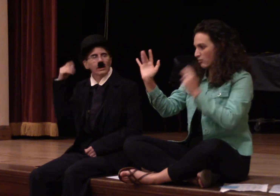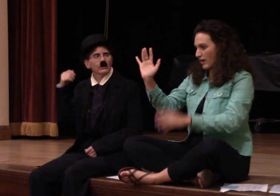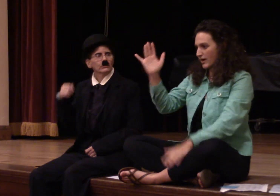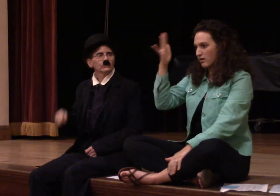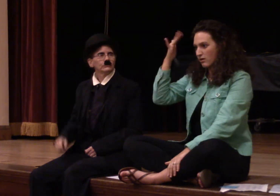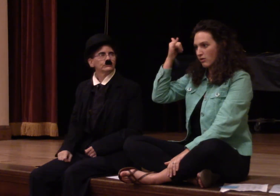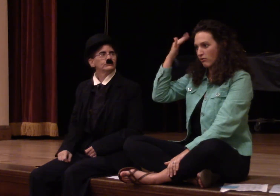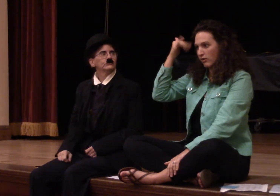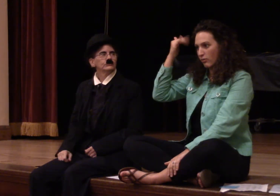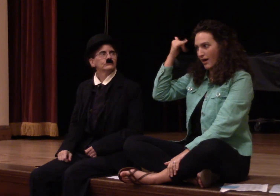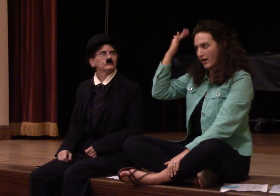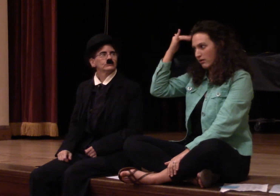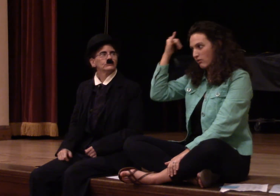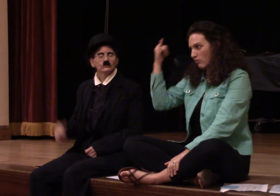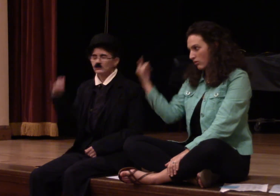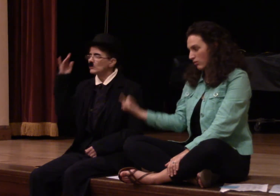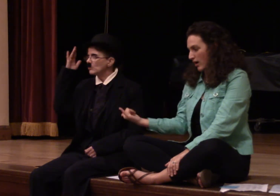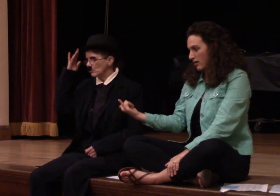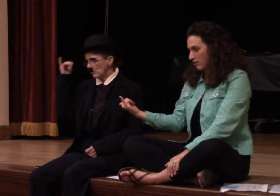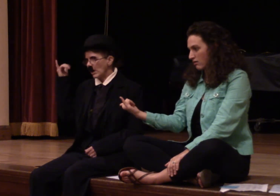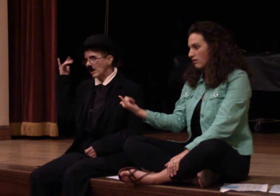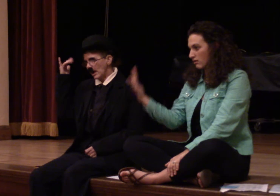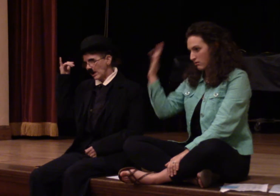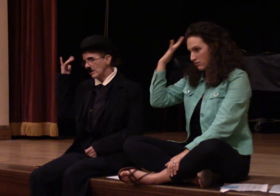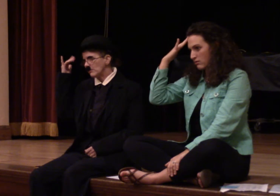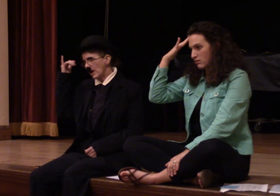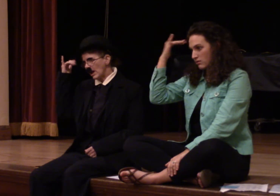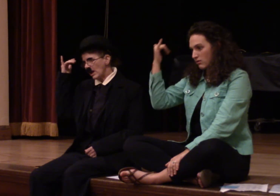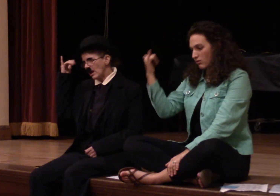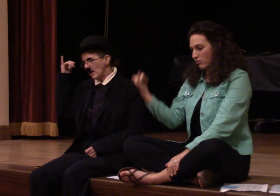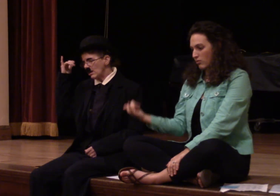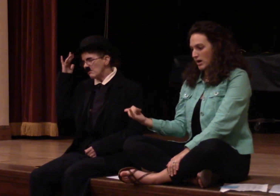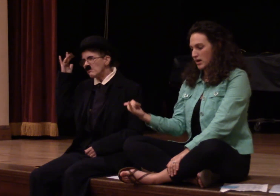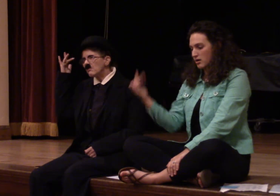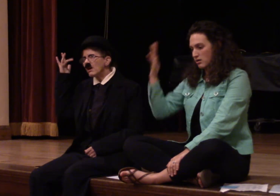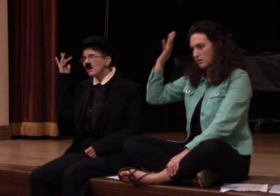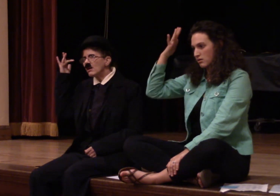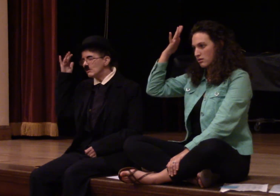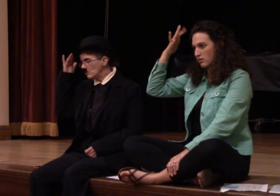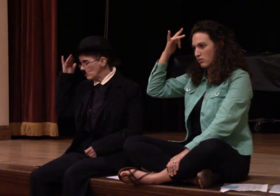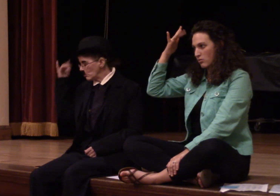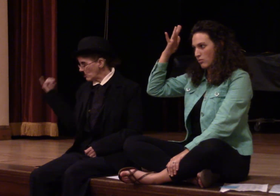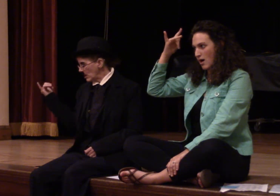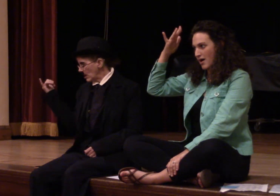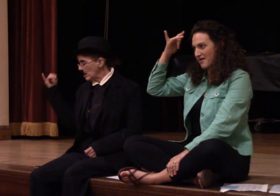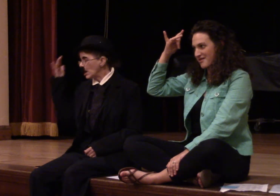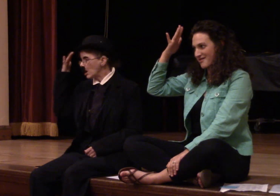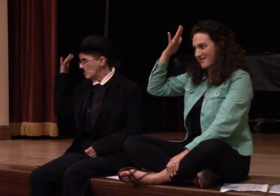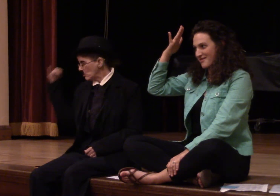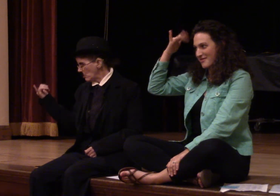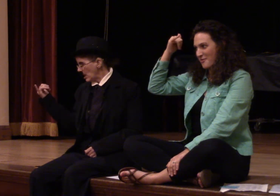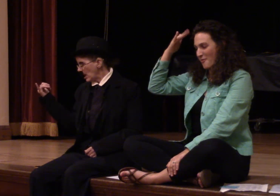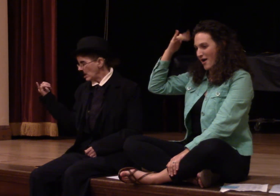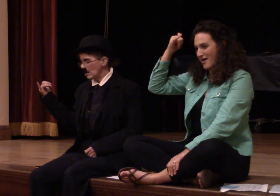Y, or Y, or Y. Y, Y, Y.